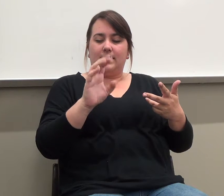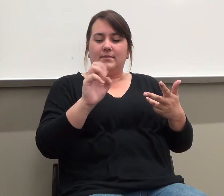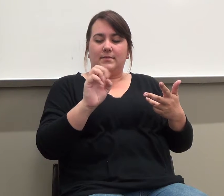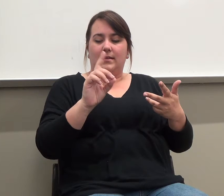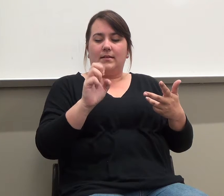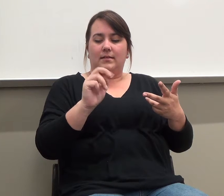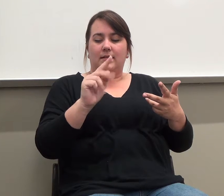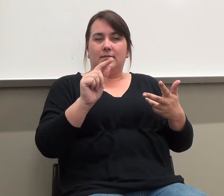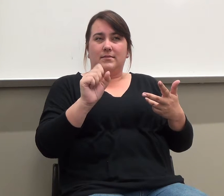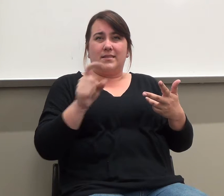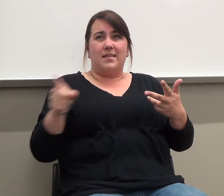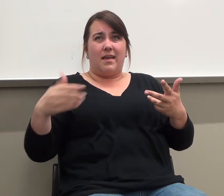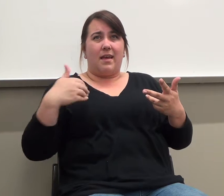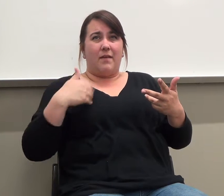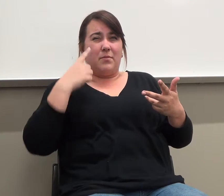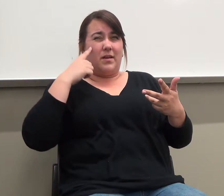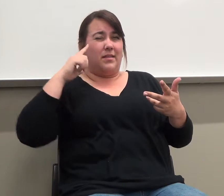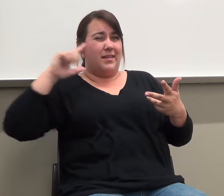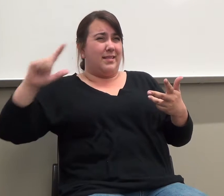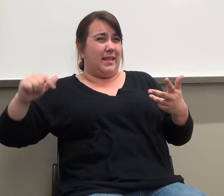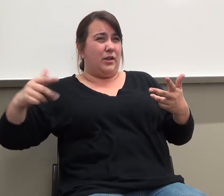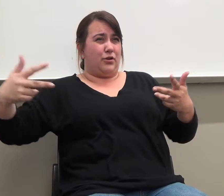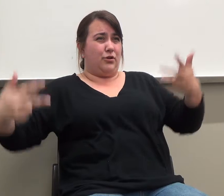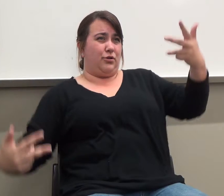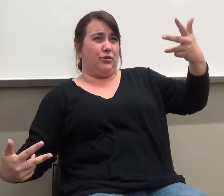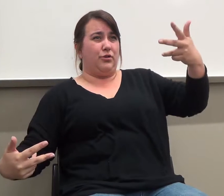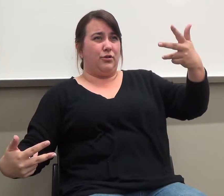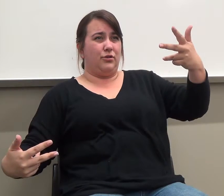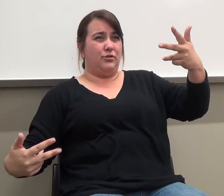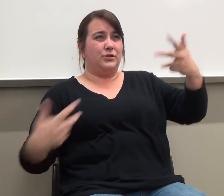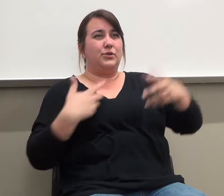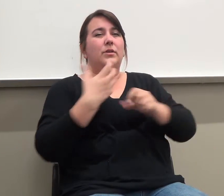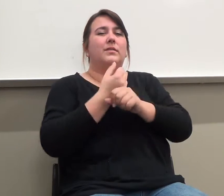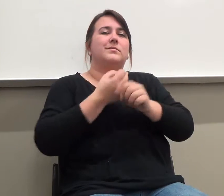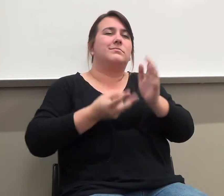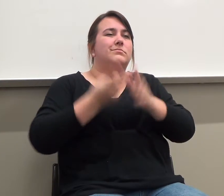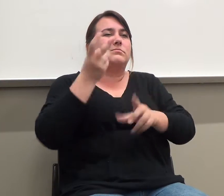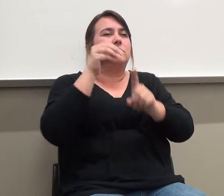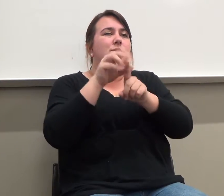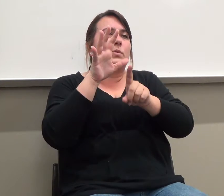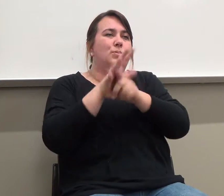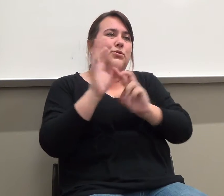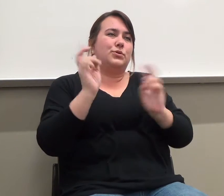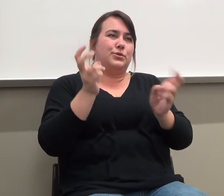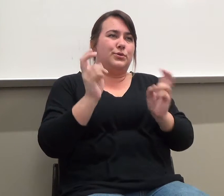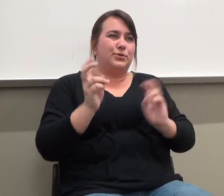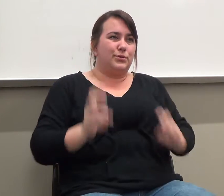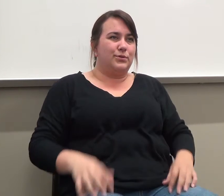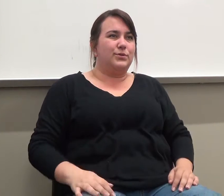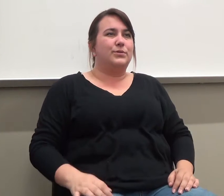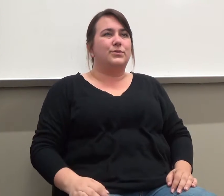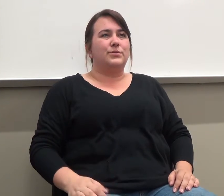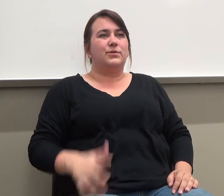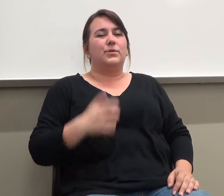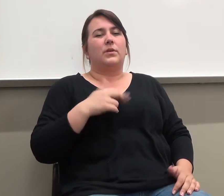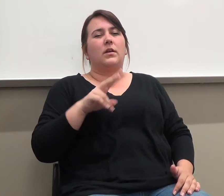that I did. So you're getting double grammar, okay? So just so you kind of see what the pattern is.